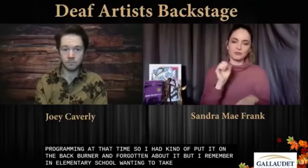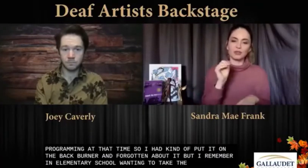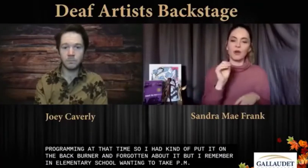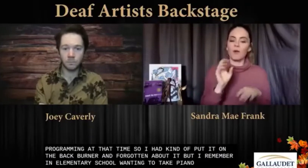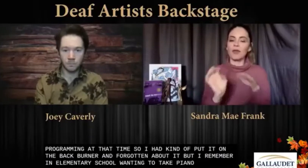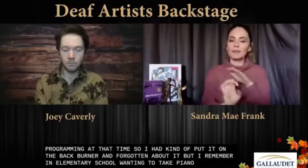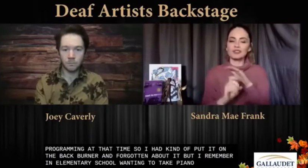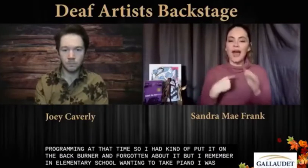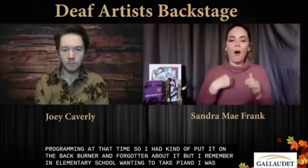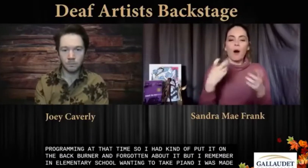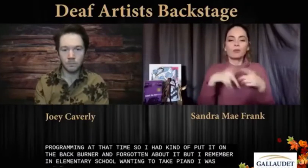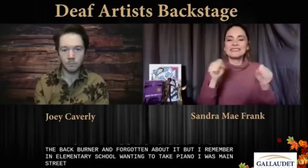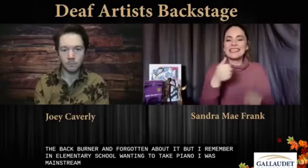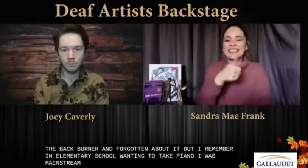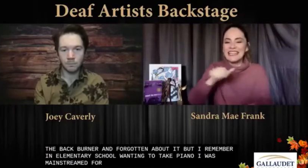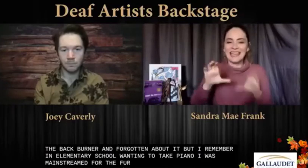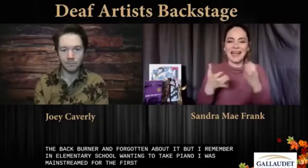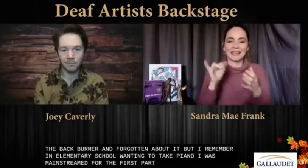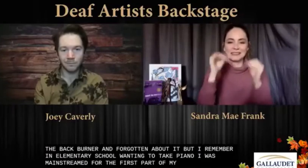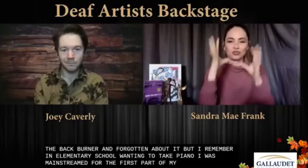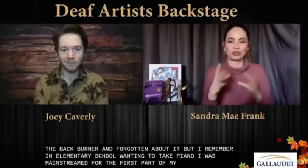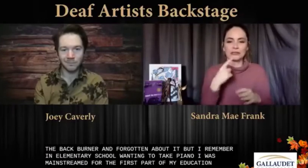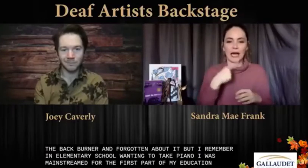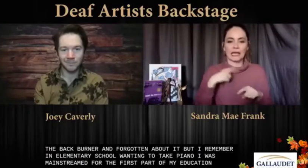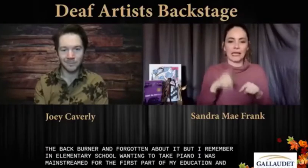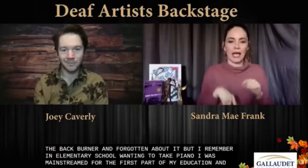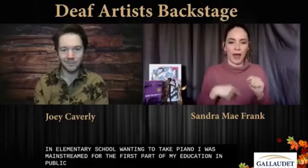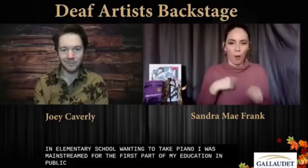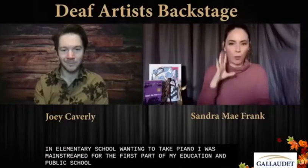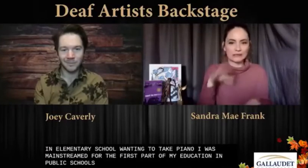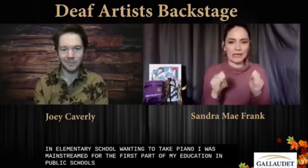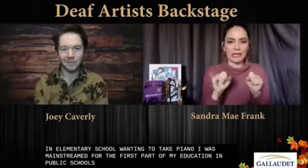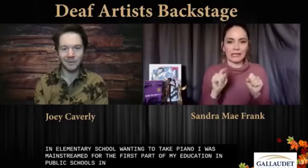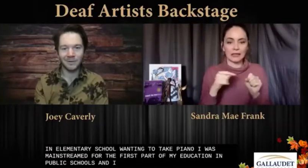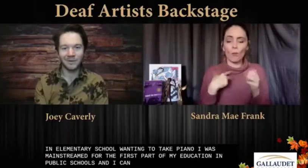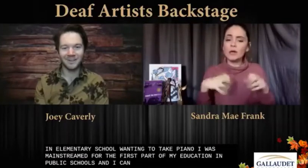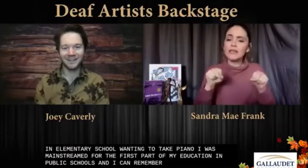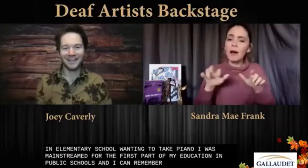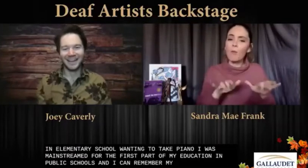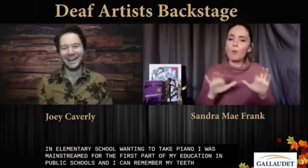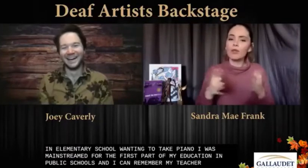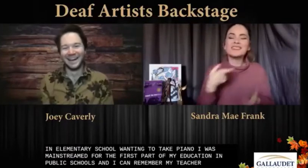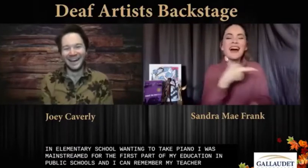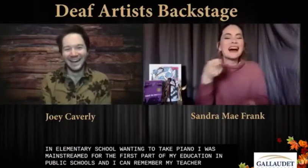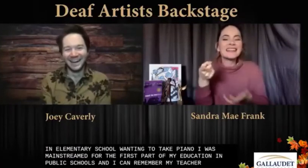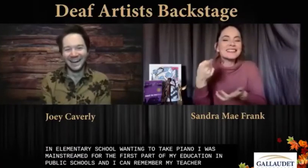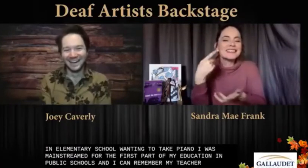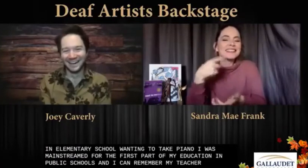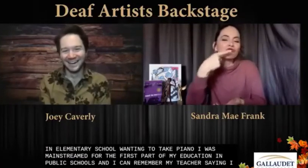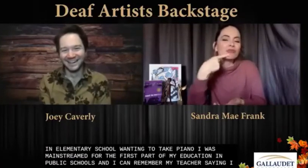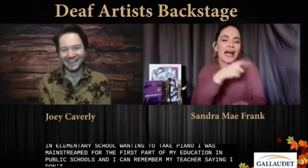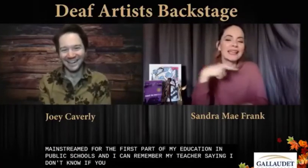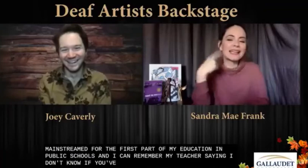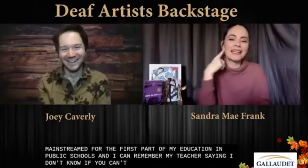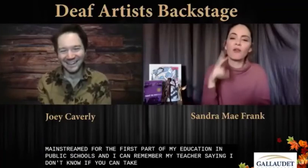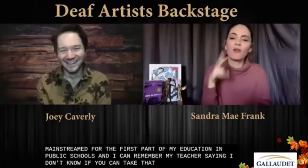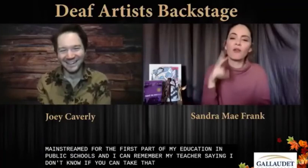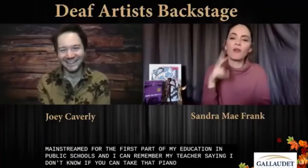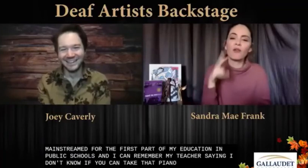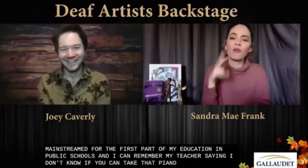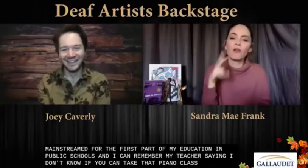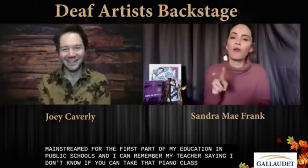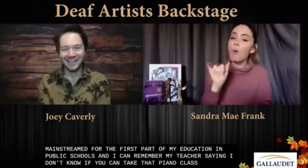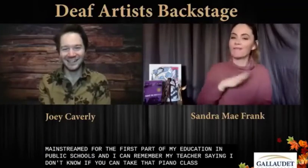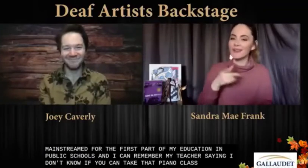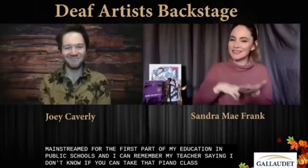piano I was mainstreamed for the first part of my education in public schools and I can remember my teacher saying I don't know if you can take that piano